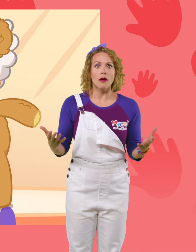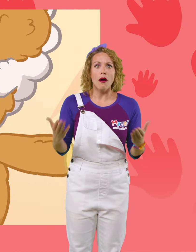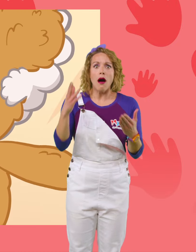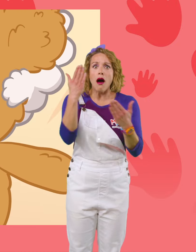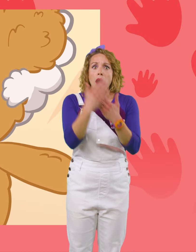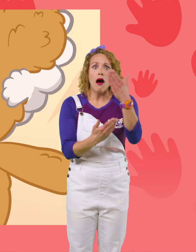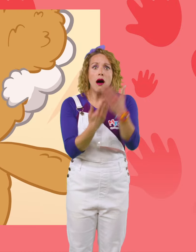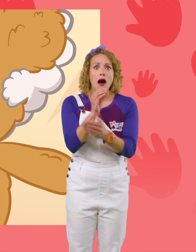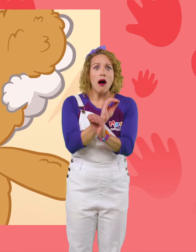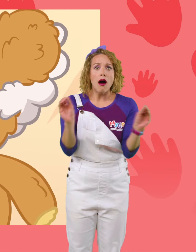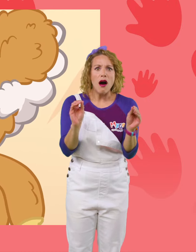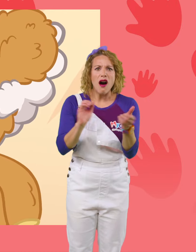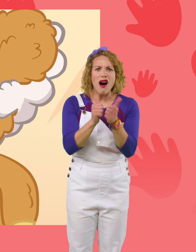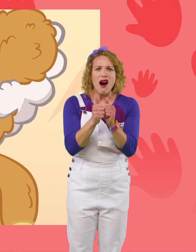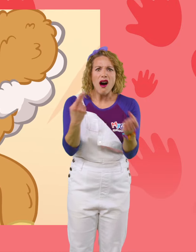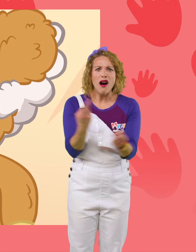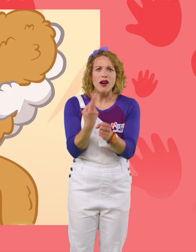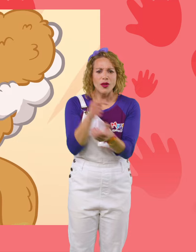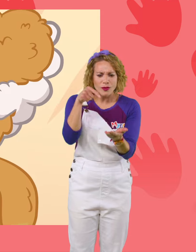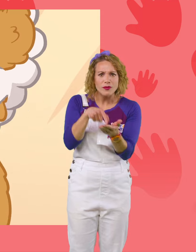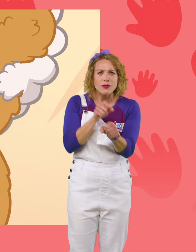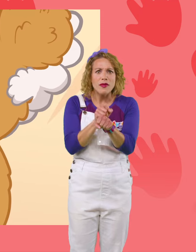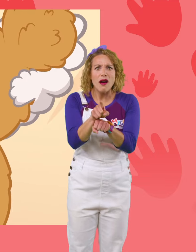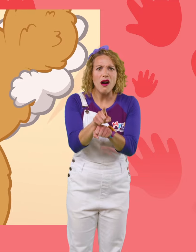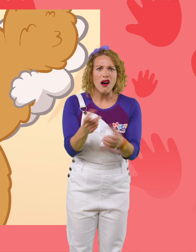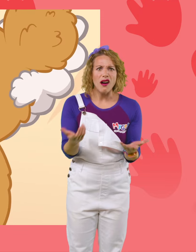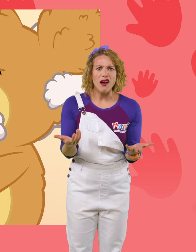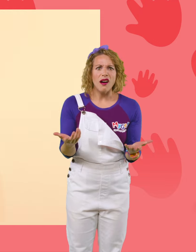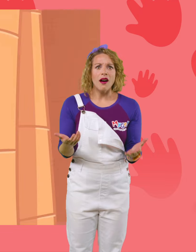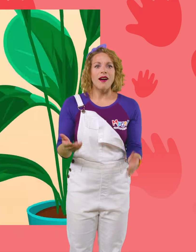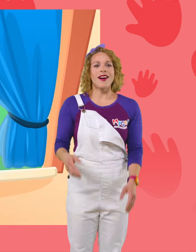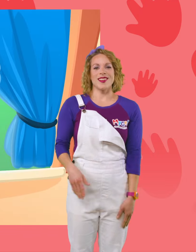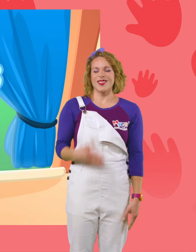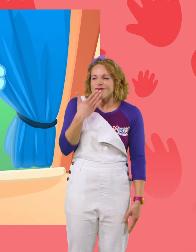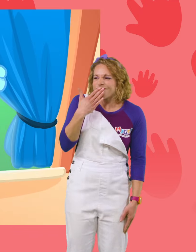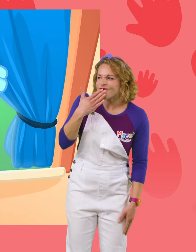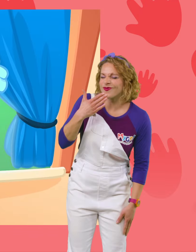Oh, no. Without hands, I can't use the zapper.